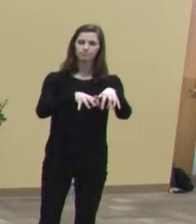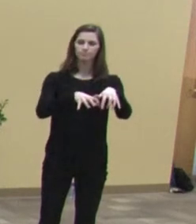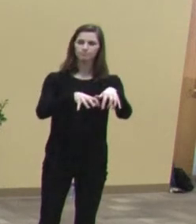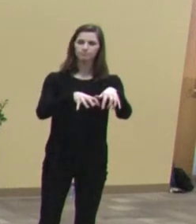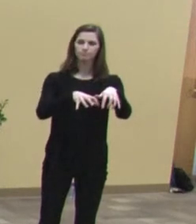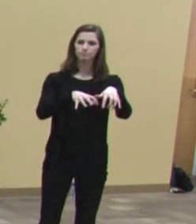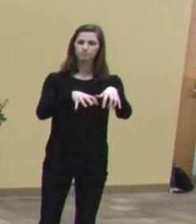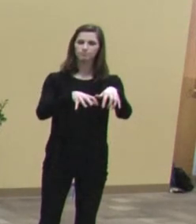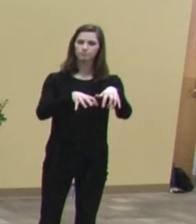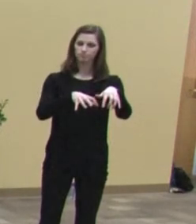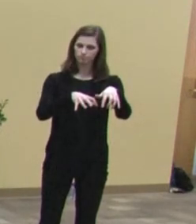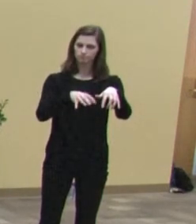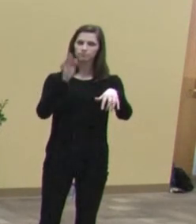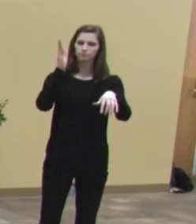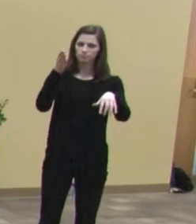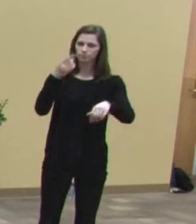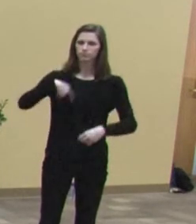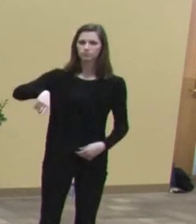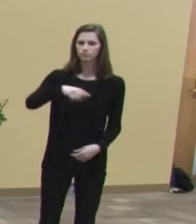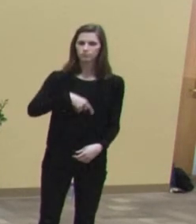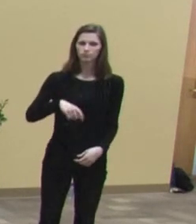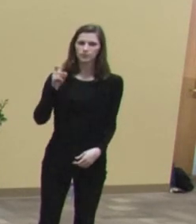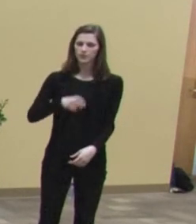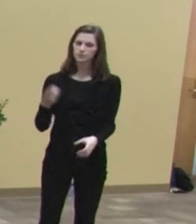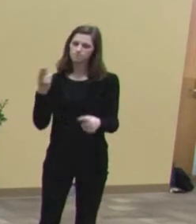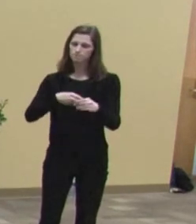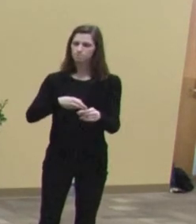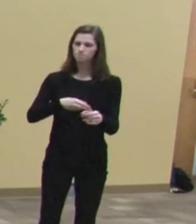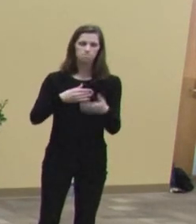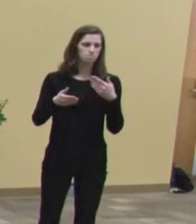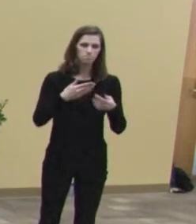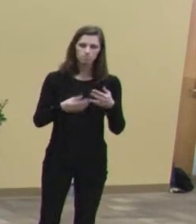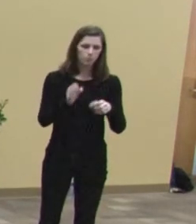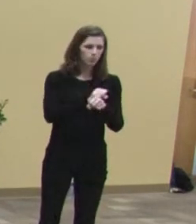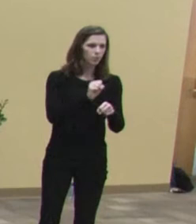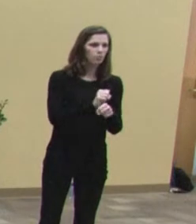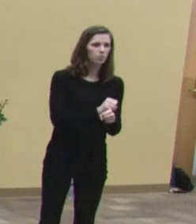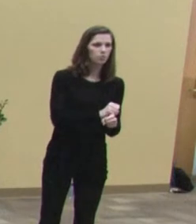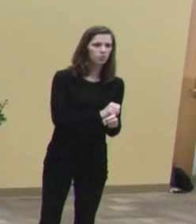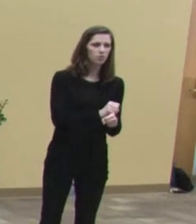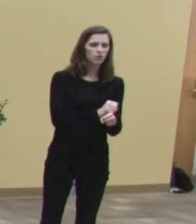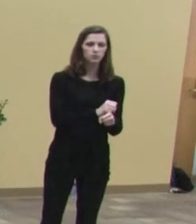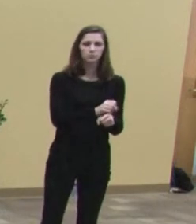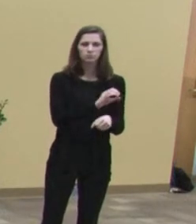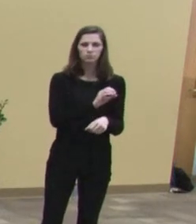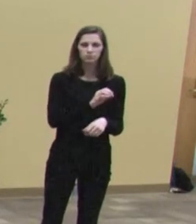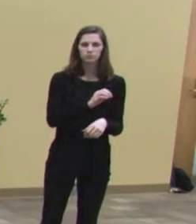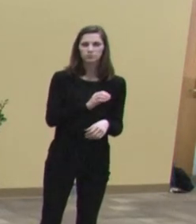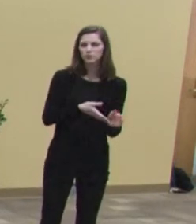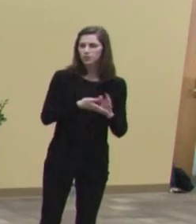you need to be there. If it means leaving work, if it means leaving school, be there.